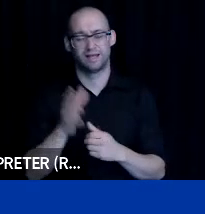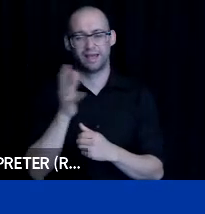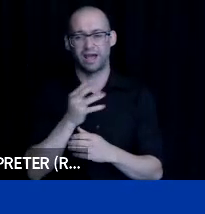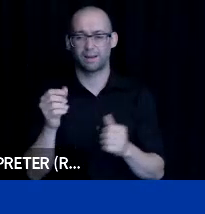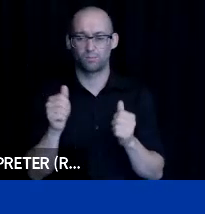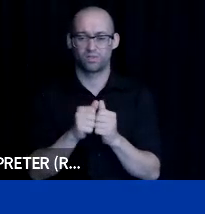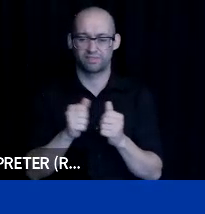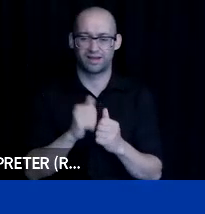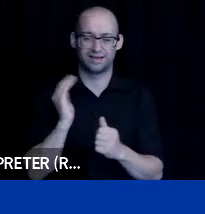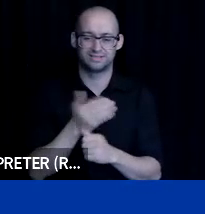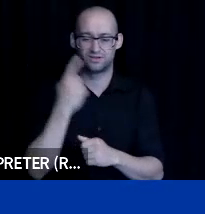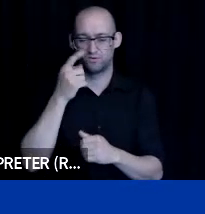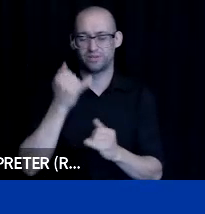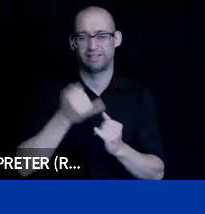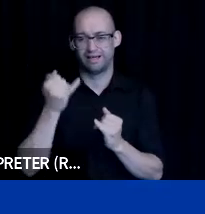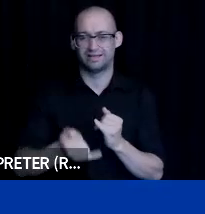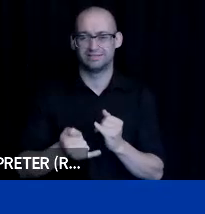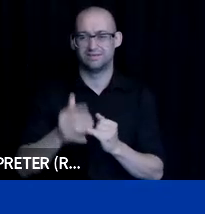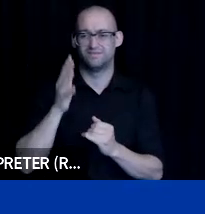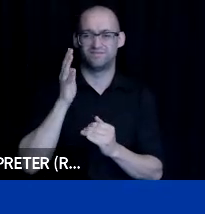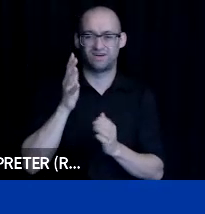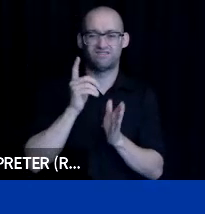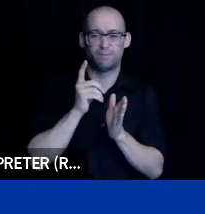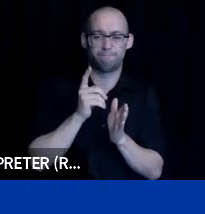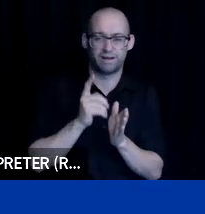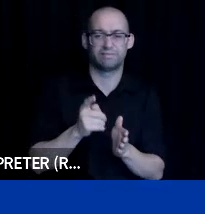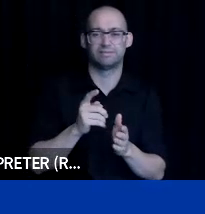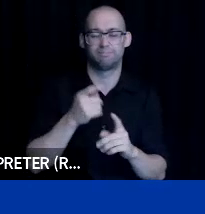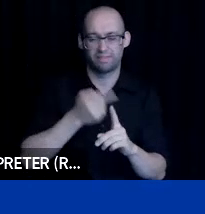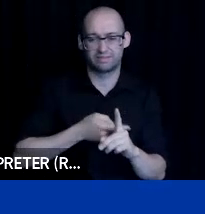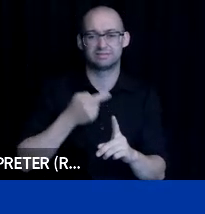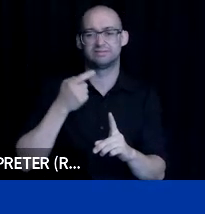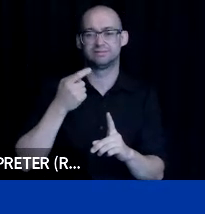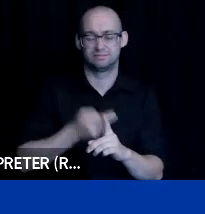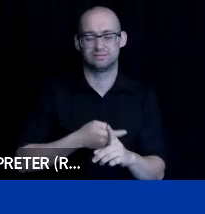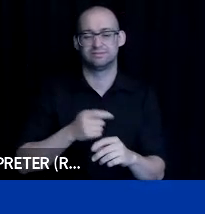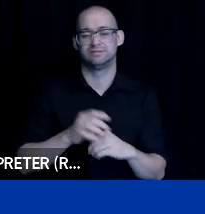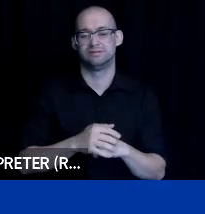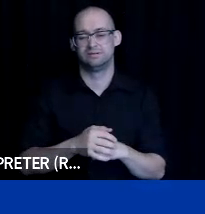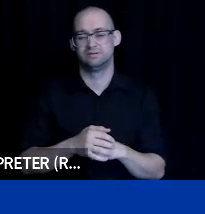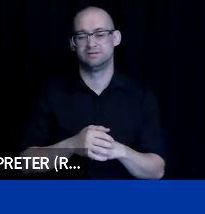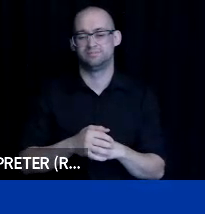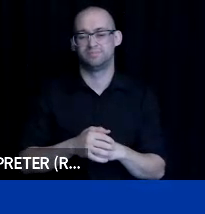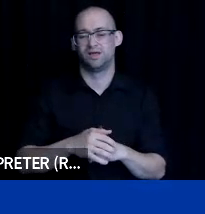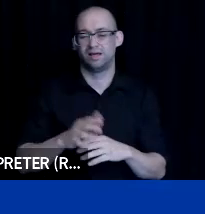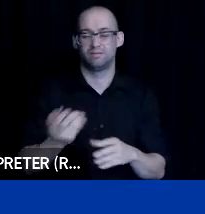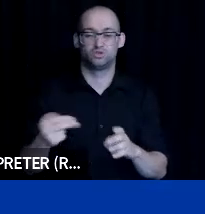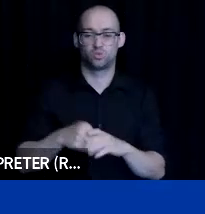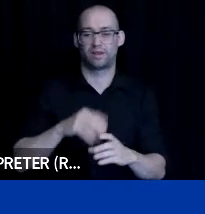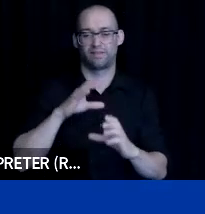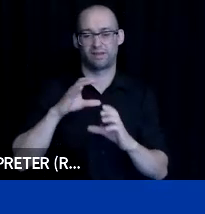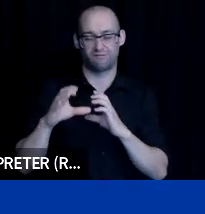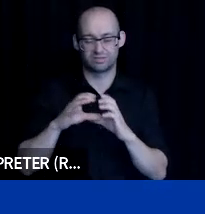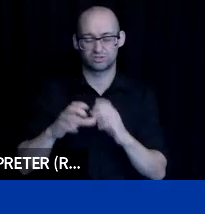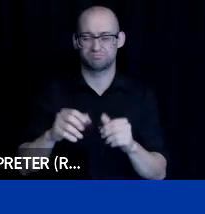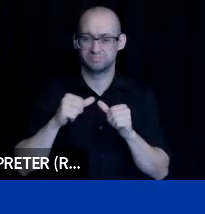the last technically 5 months, even though we've had 4 meetings, and participating in the conversation, continuing to be